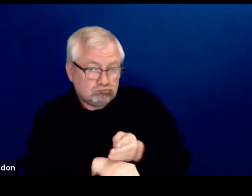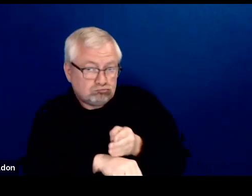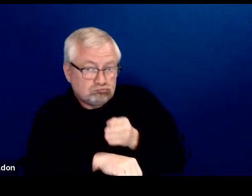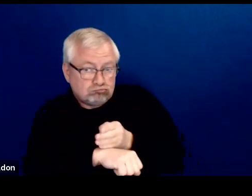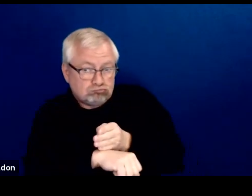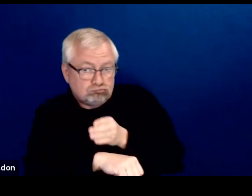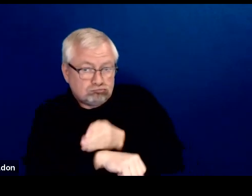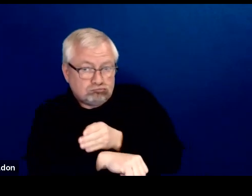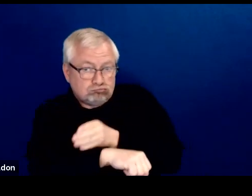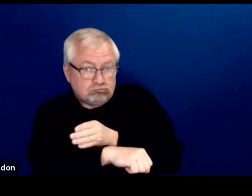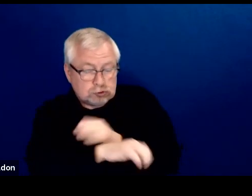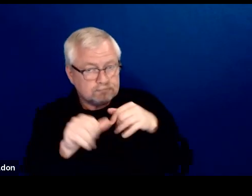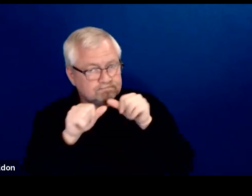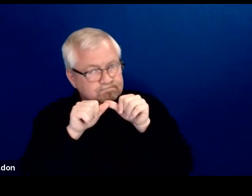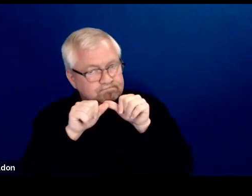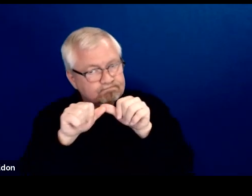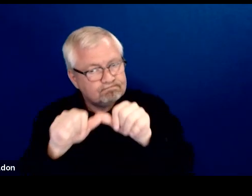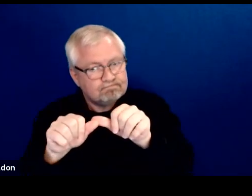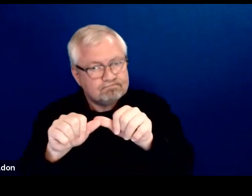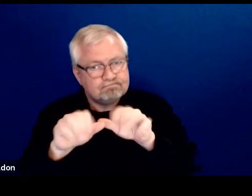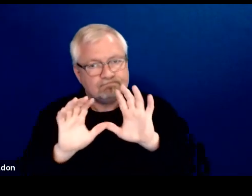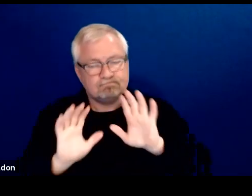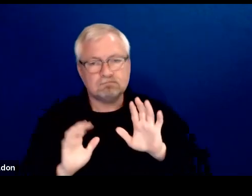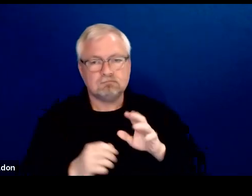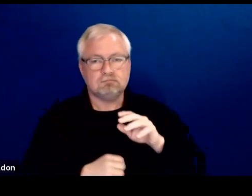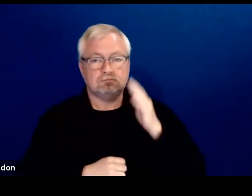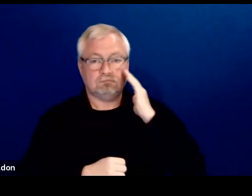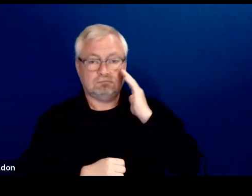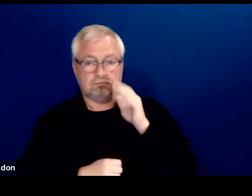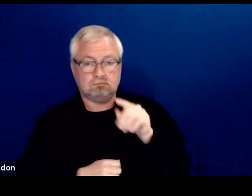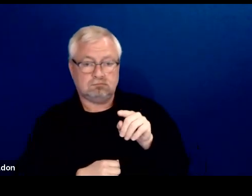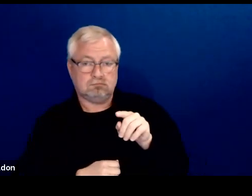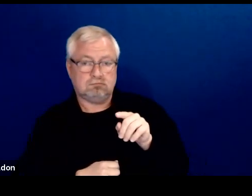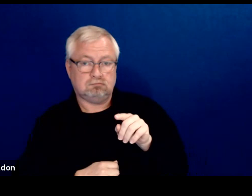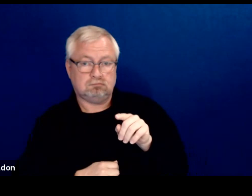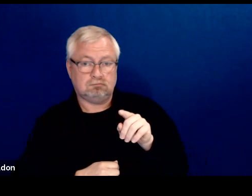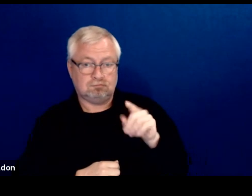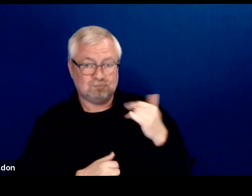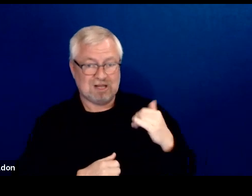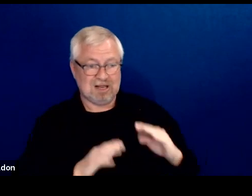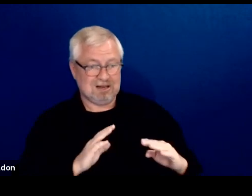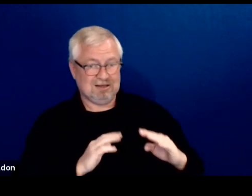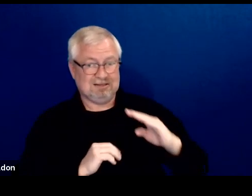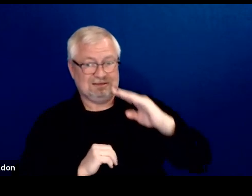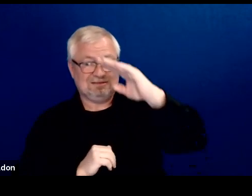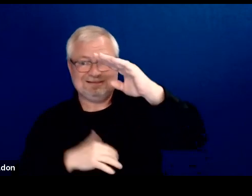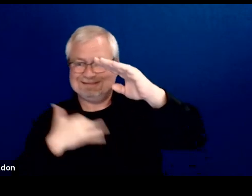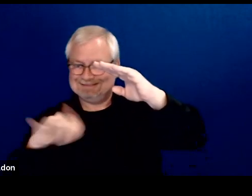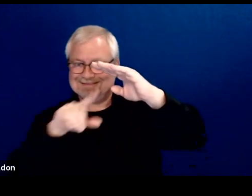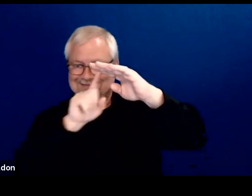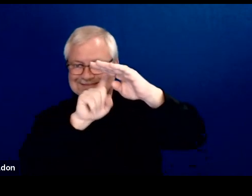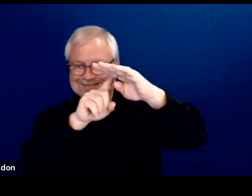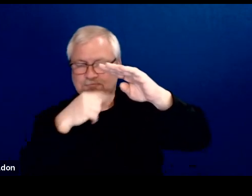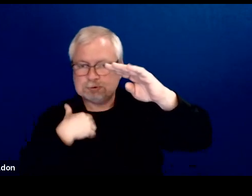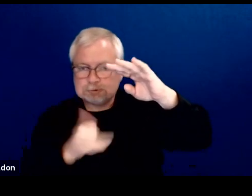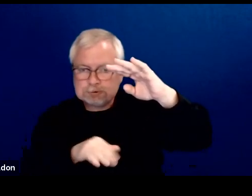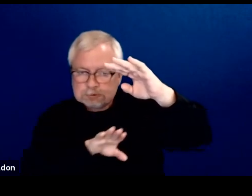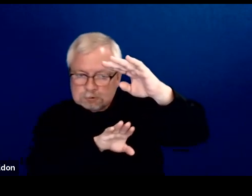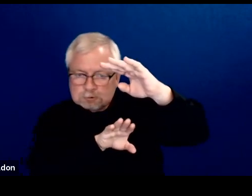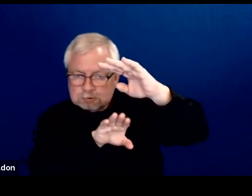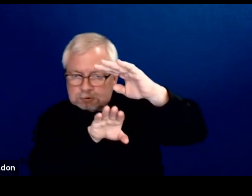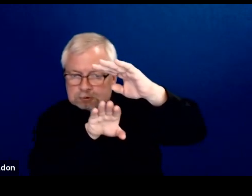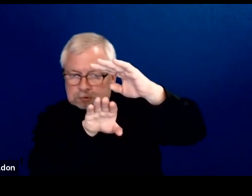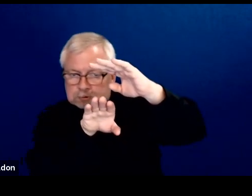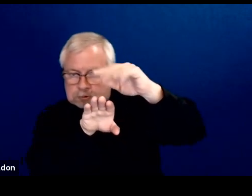peak is still going to come. We know there's a lot of disease in our state that has yet to show up in our case counts, and unfortunately in the rates